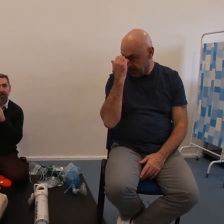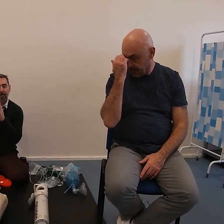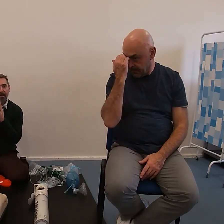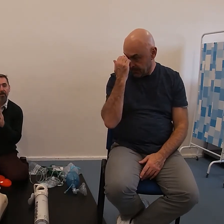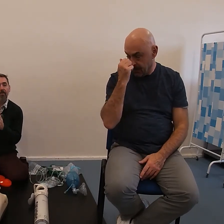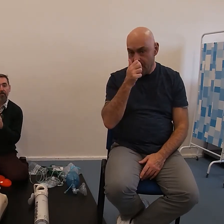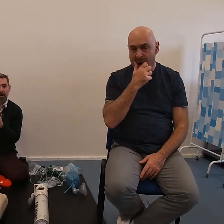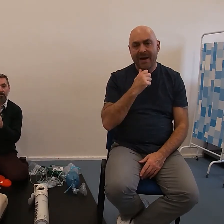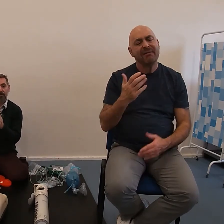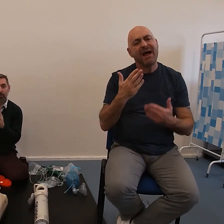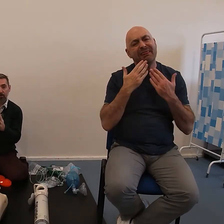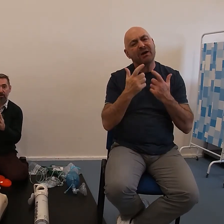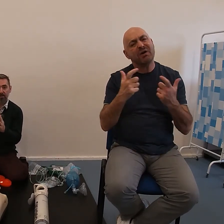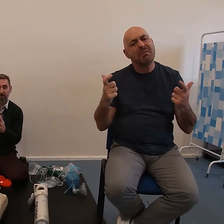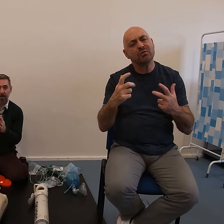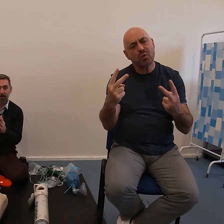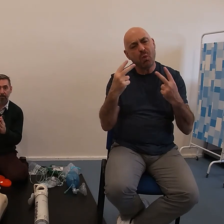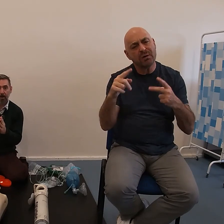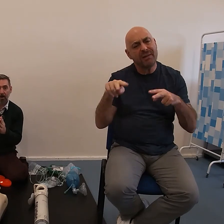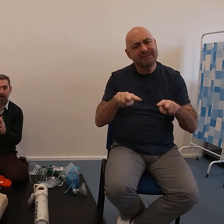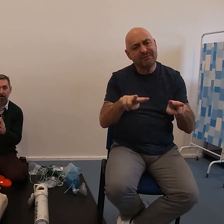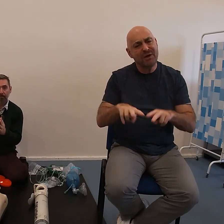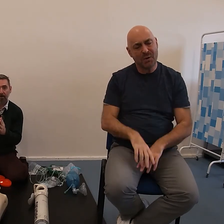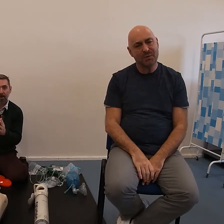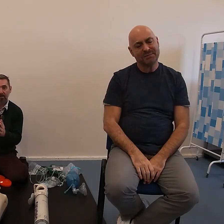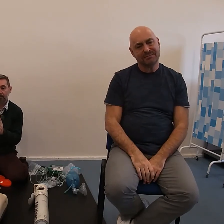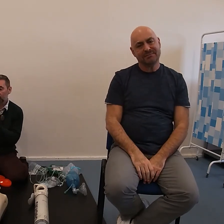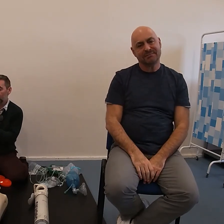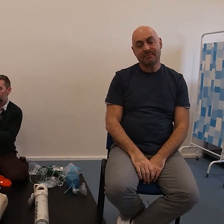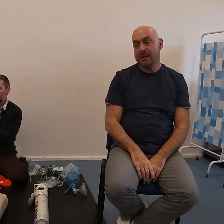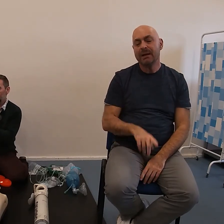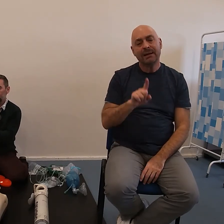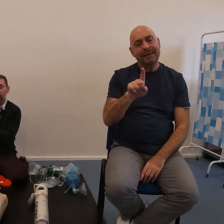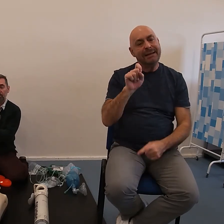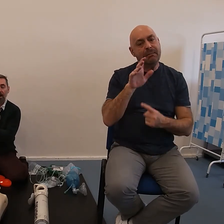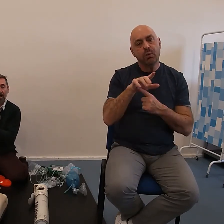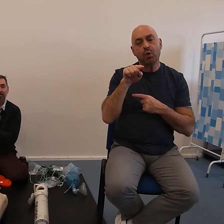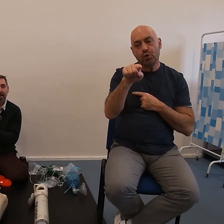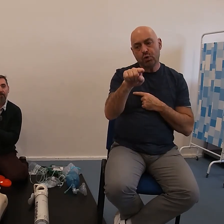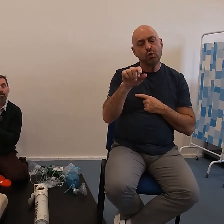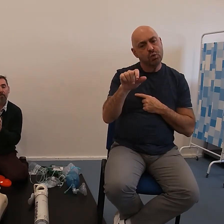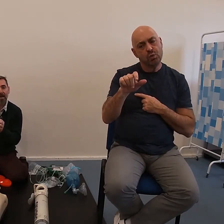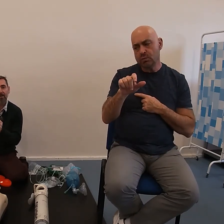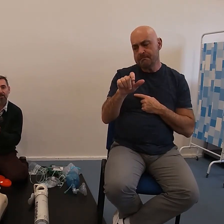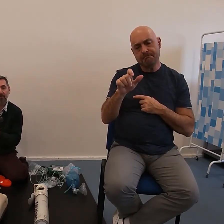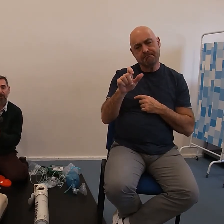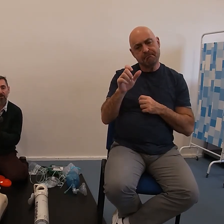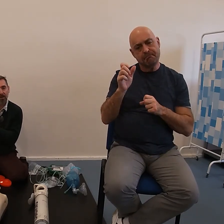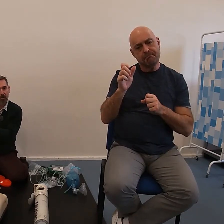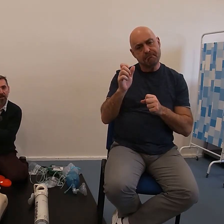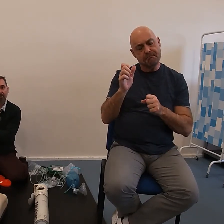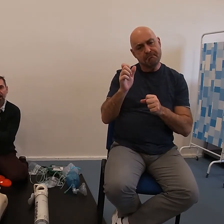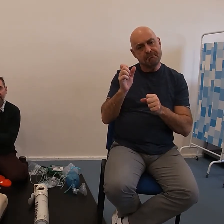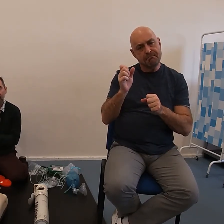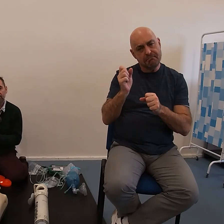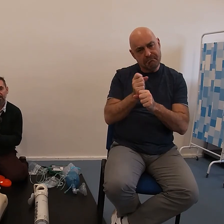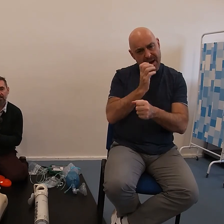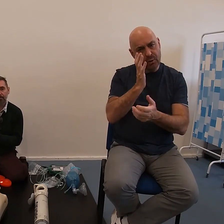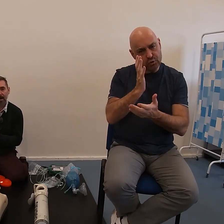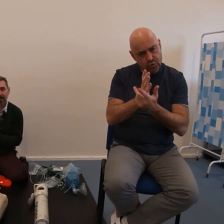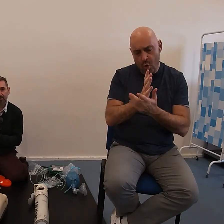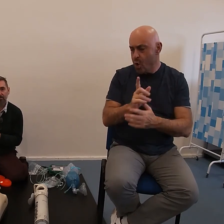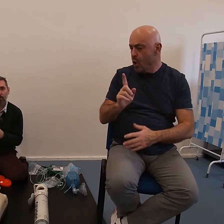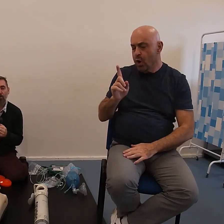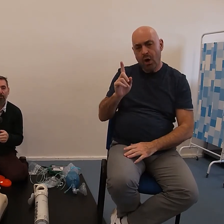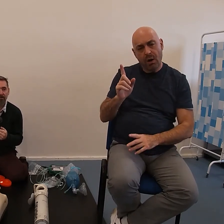Okay, thank you very much for watching this video. It's important that you do have a means of looking at the contents